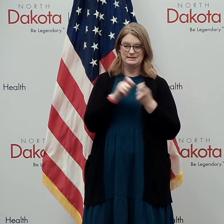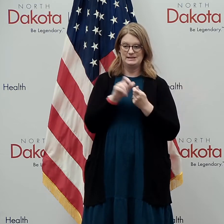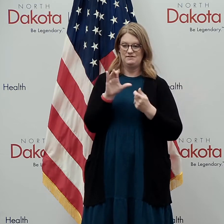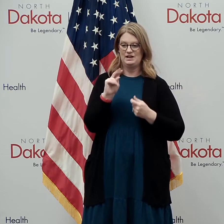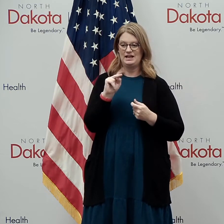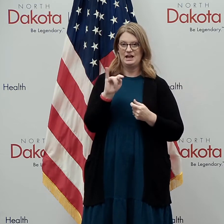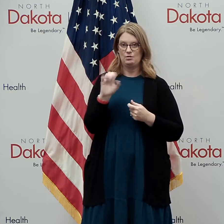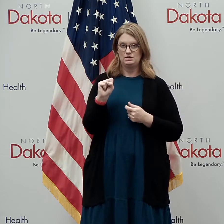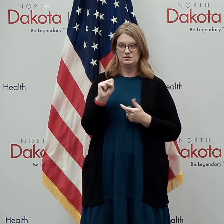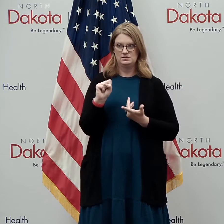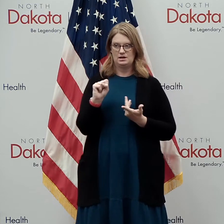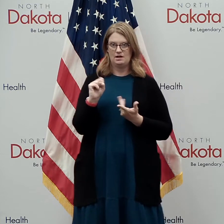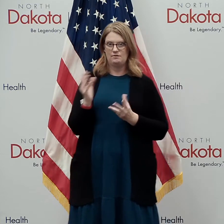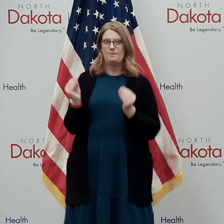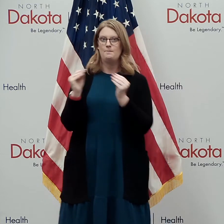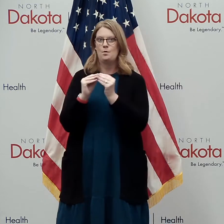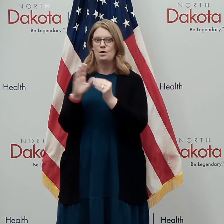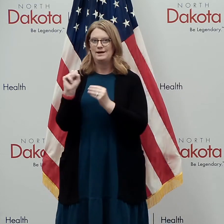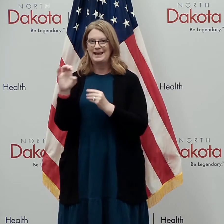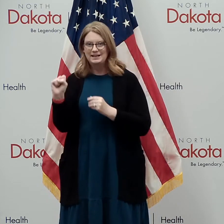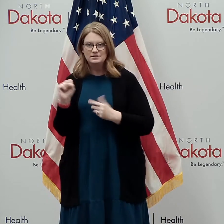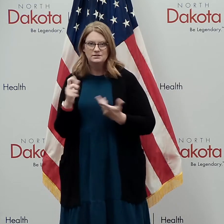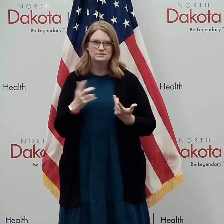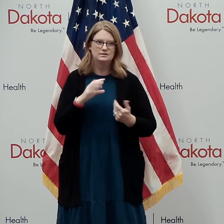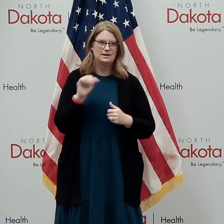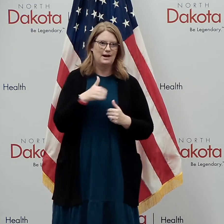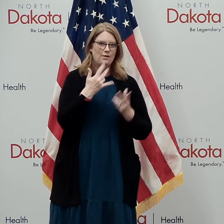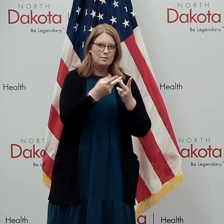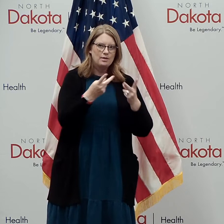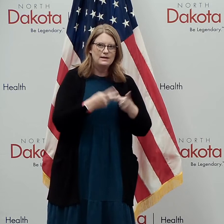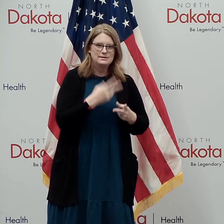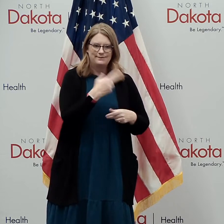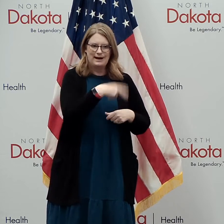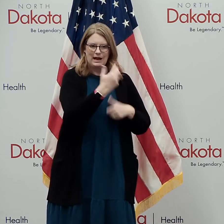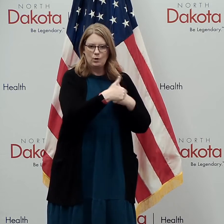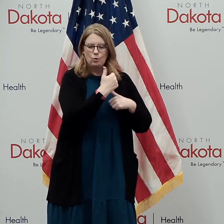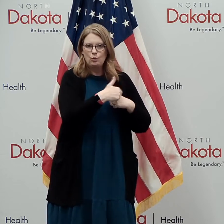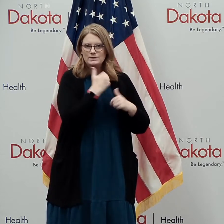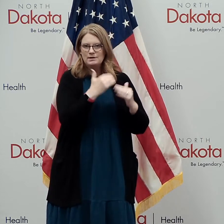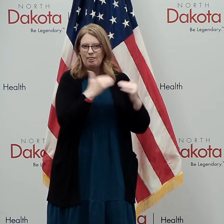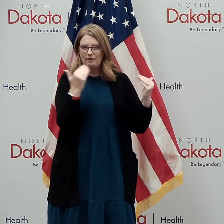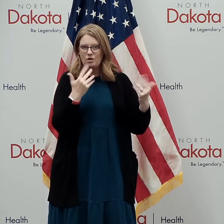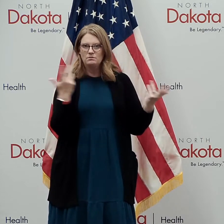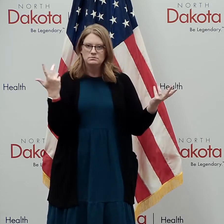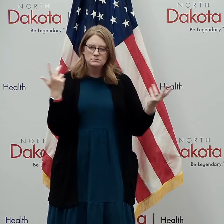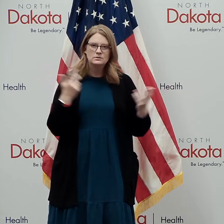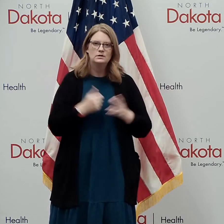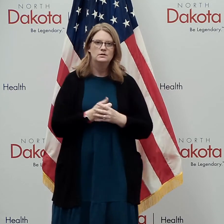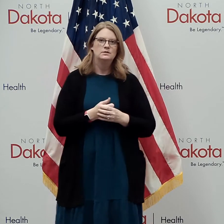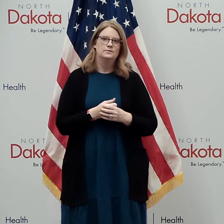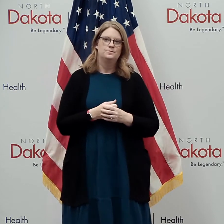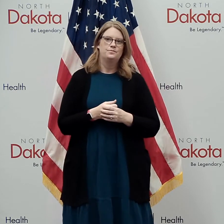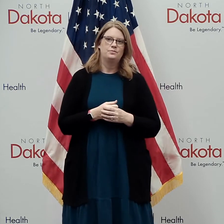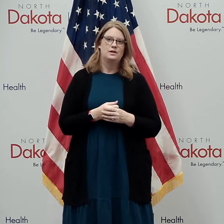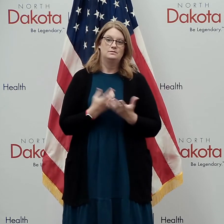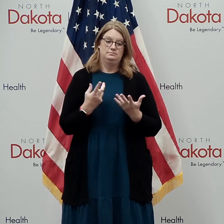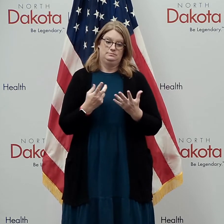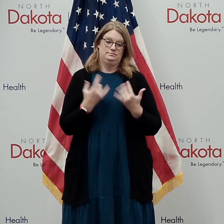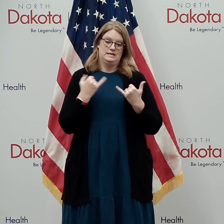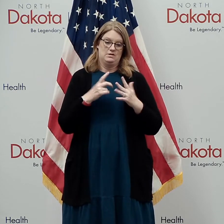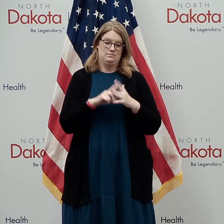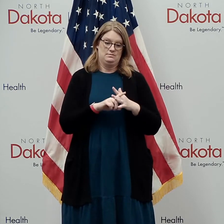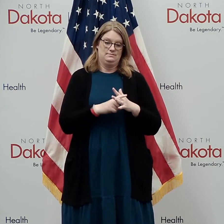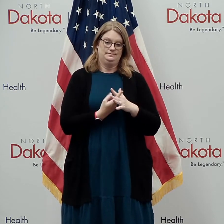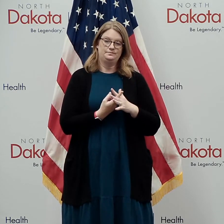had more cases than others, and other places have had higher risk level than others. And again, as I said at the onset of this